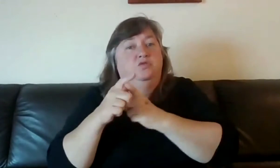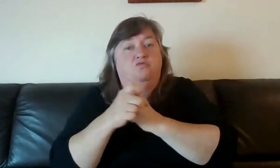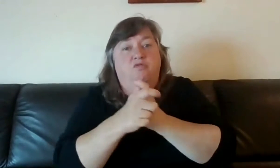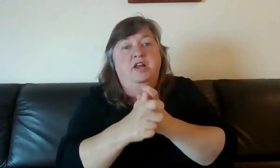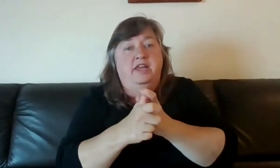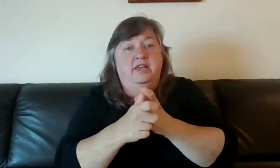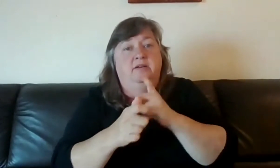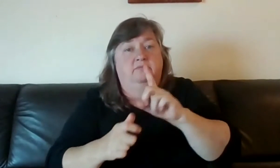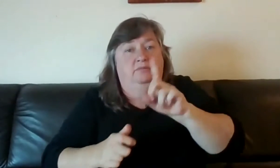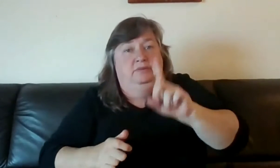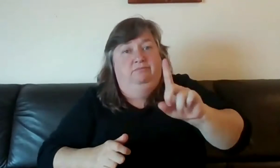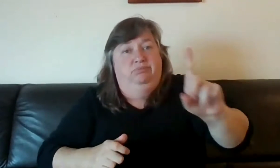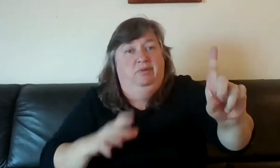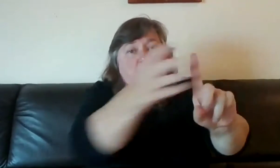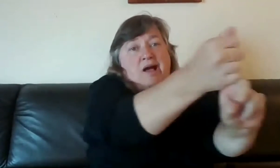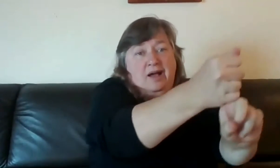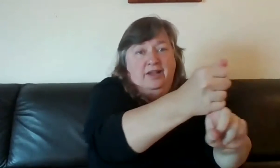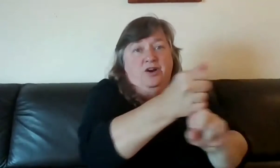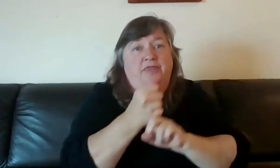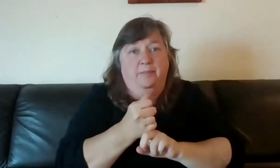Person running, I caught them.